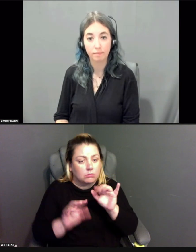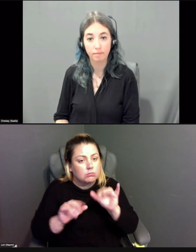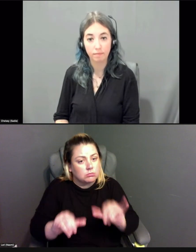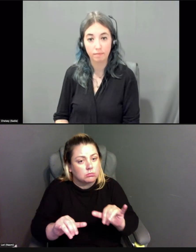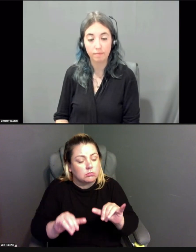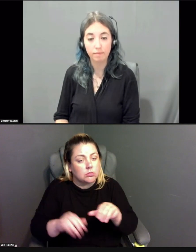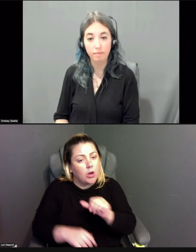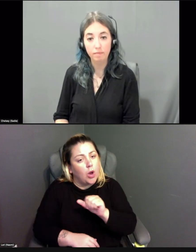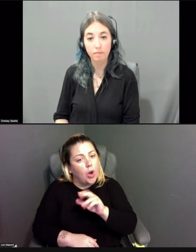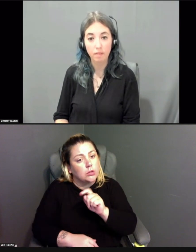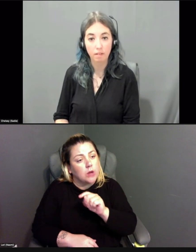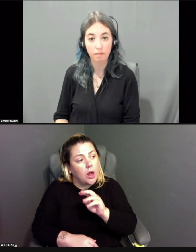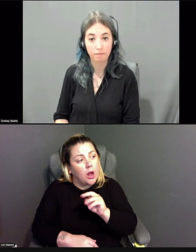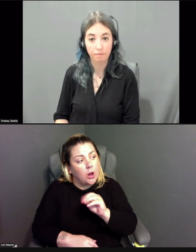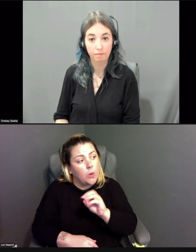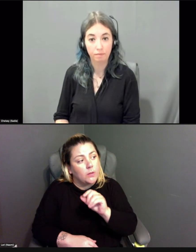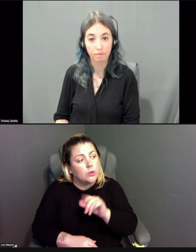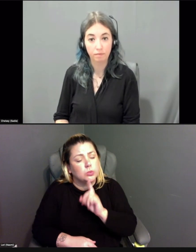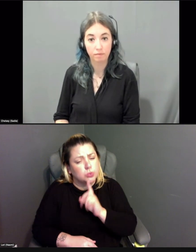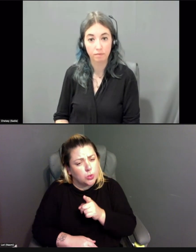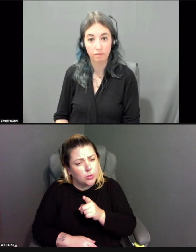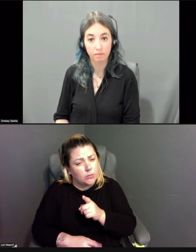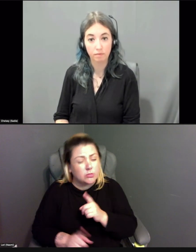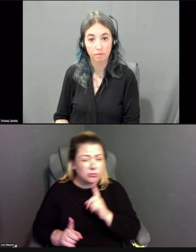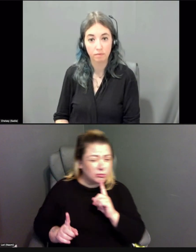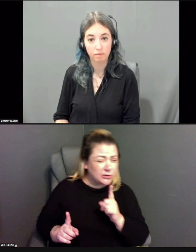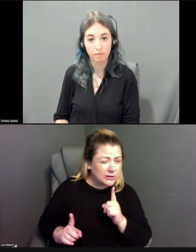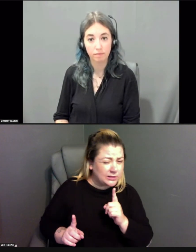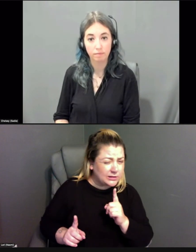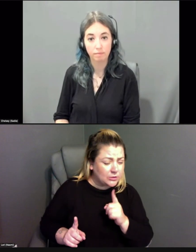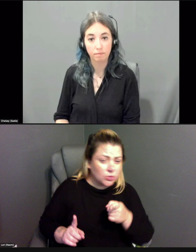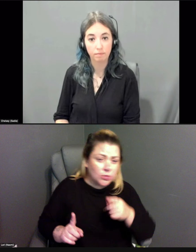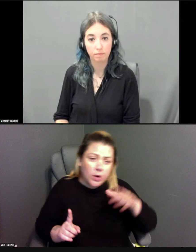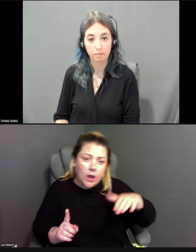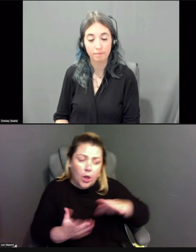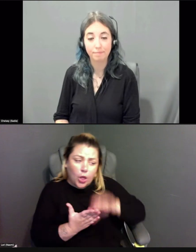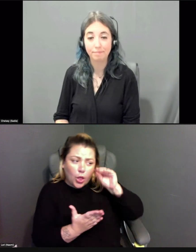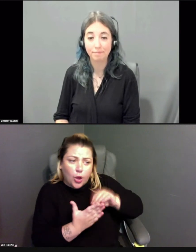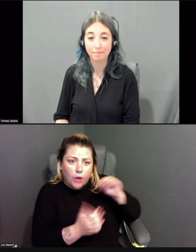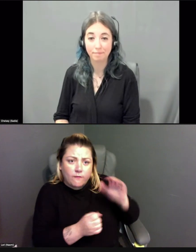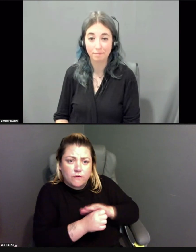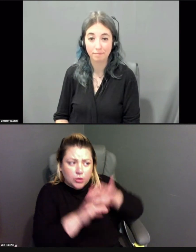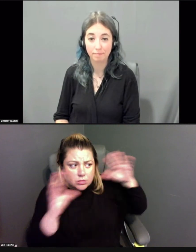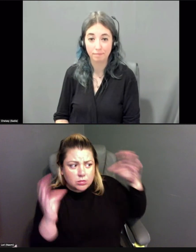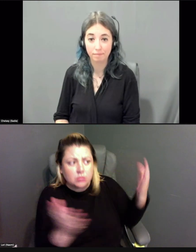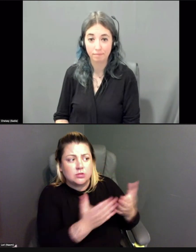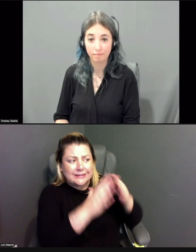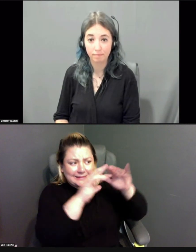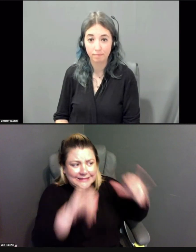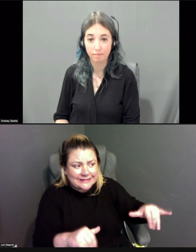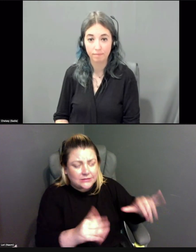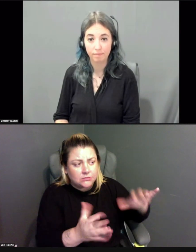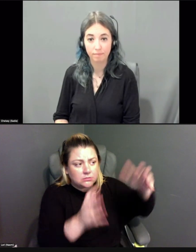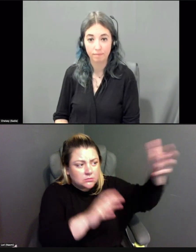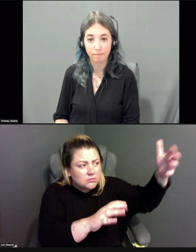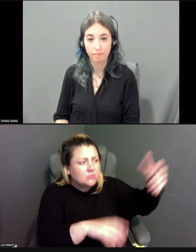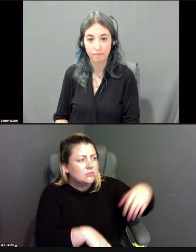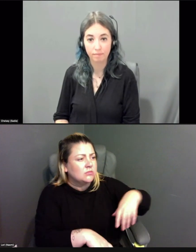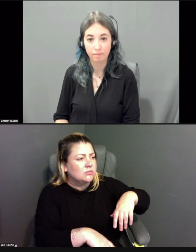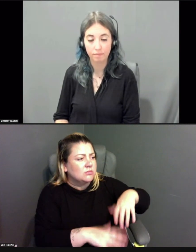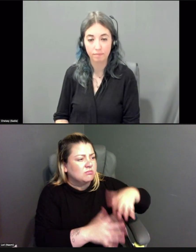is it? Like, if you haven't learned about diet culture, if you haven't learned about all the systems that are inherent